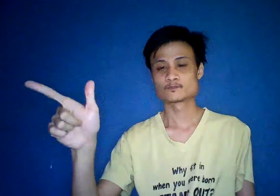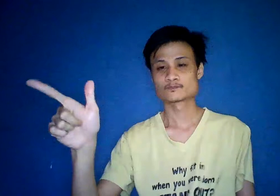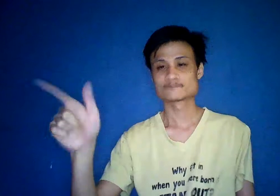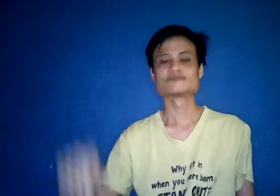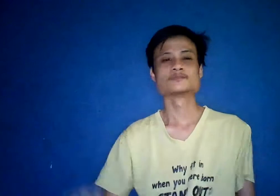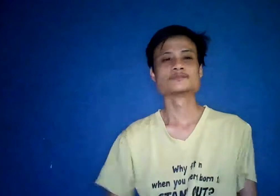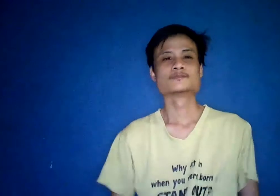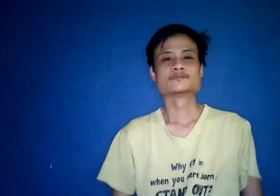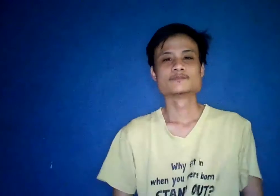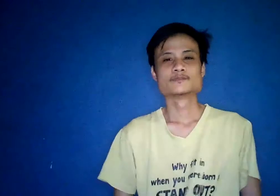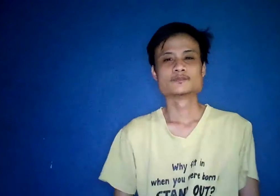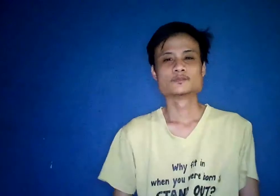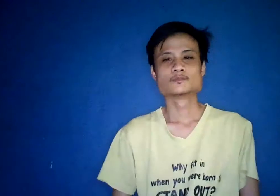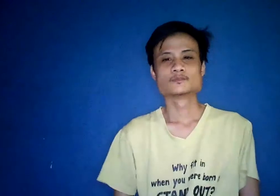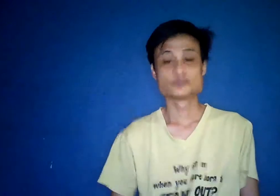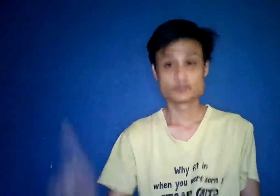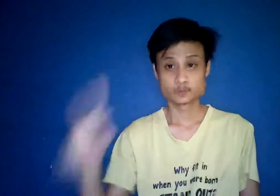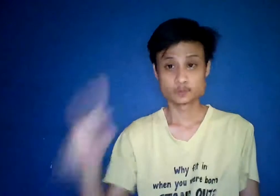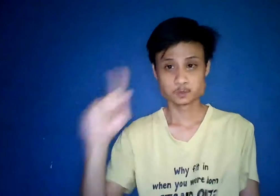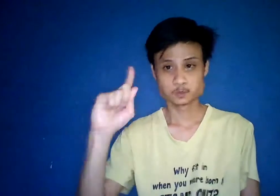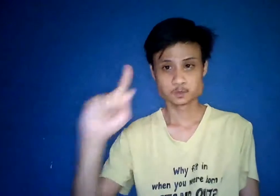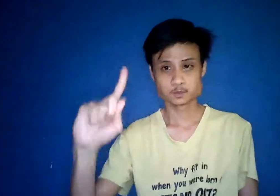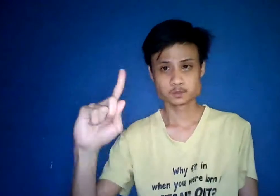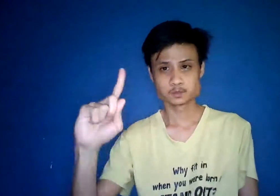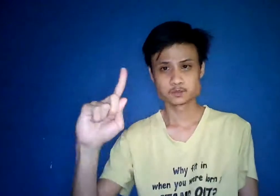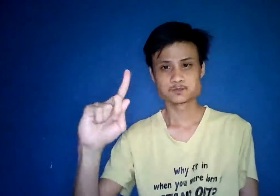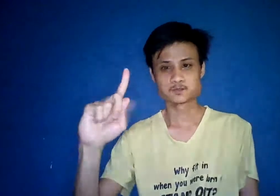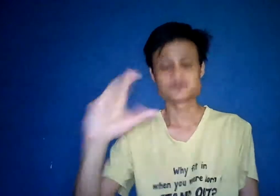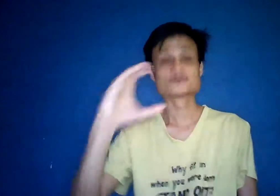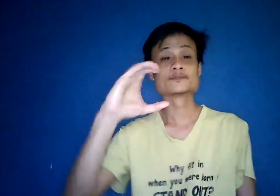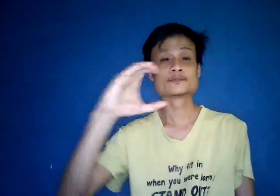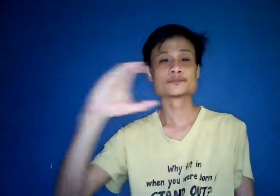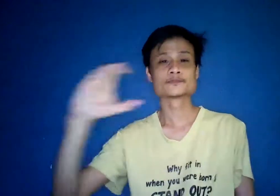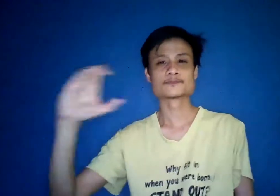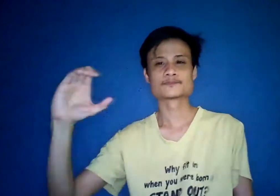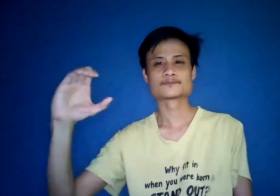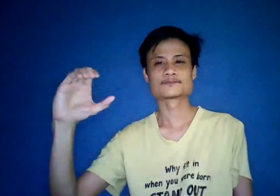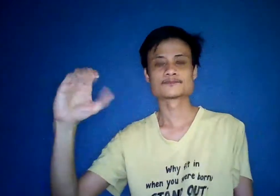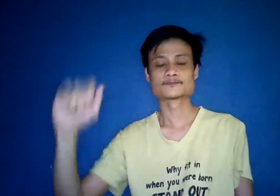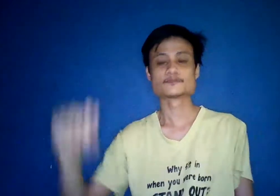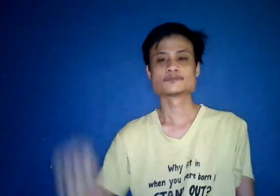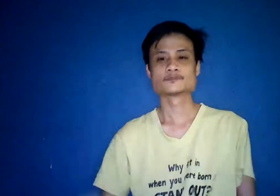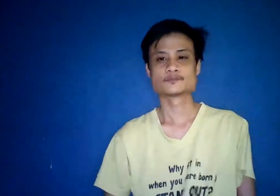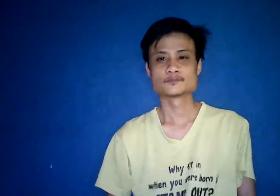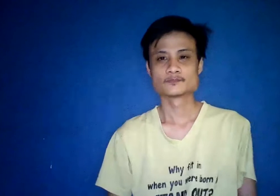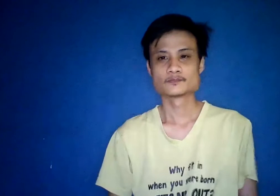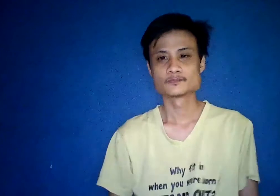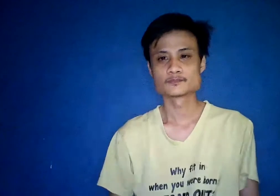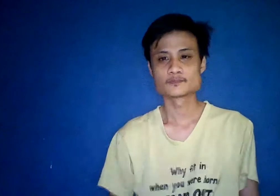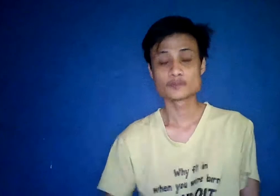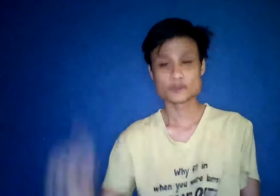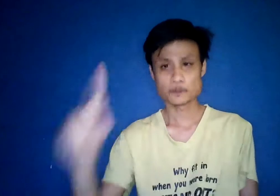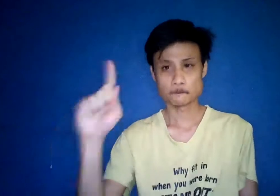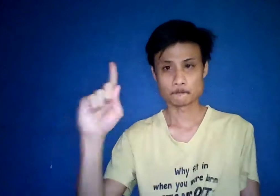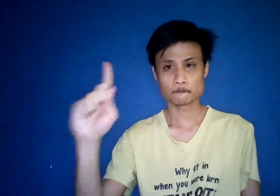To SMC infrastructure, you have left the legacy for the future generations to benefit. Arami